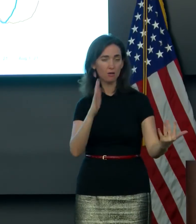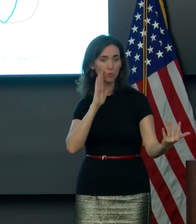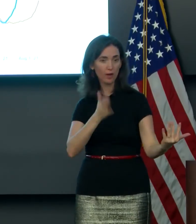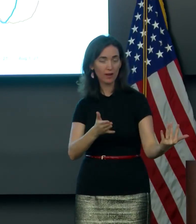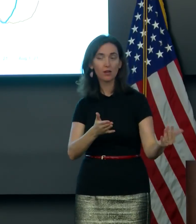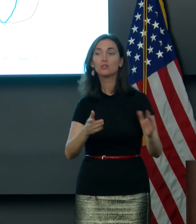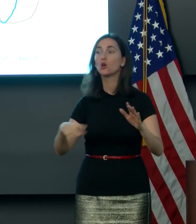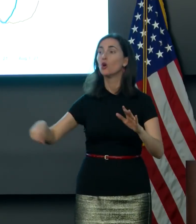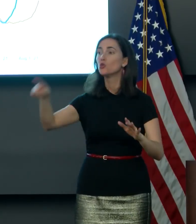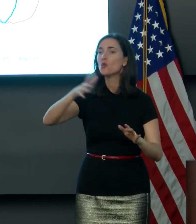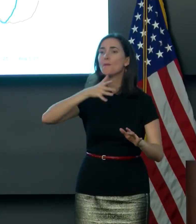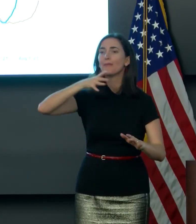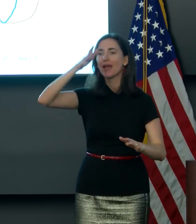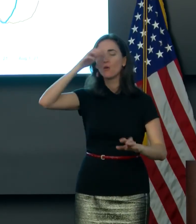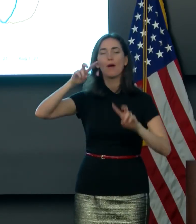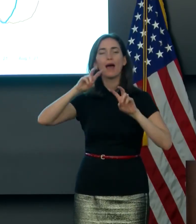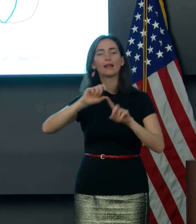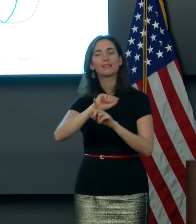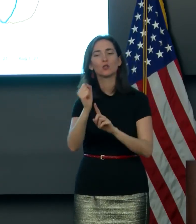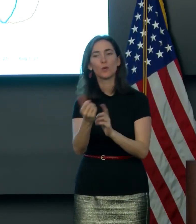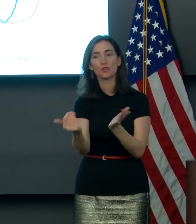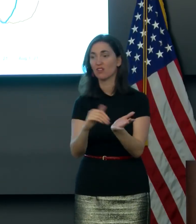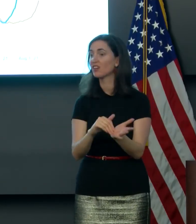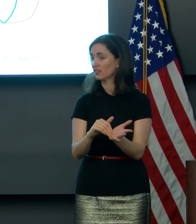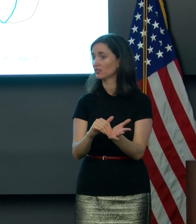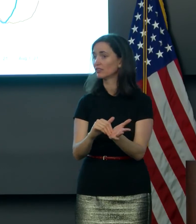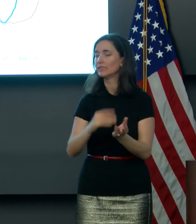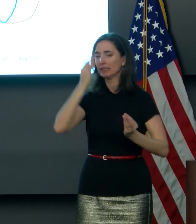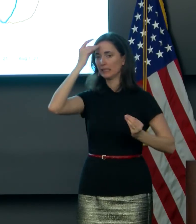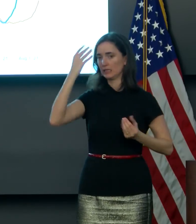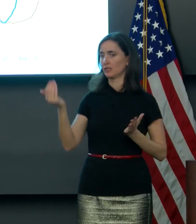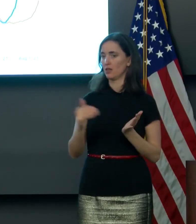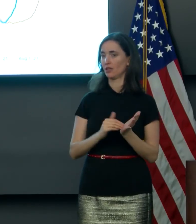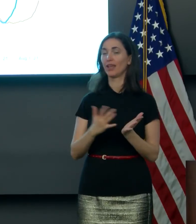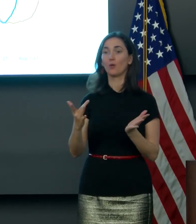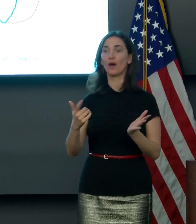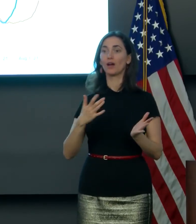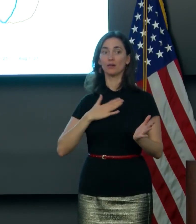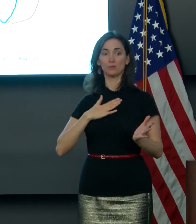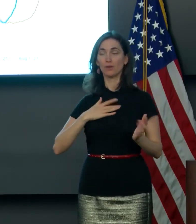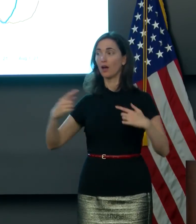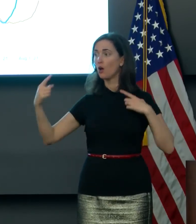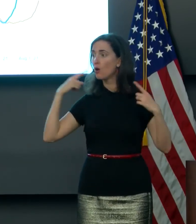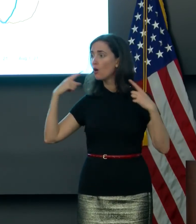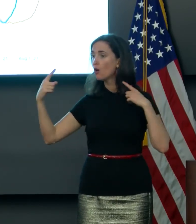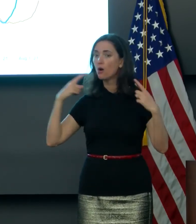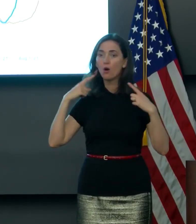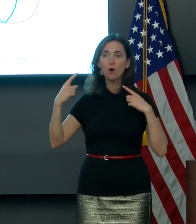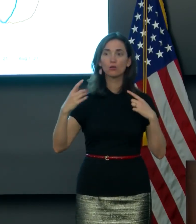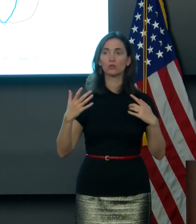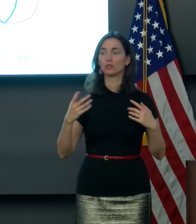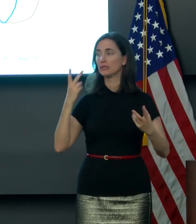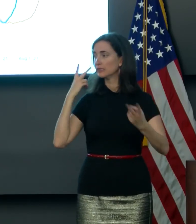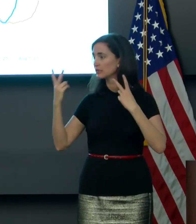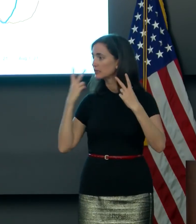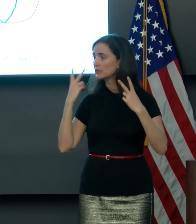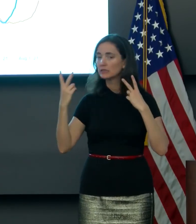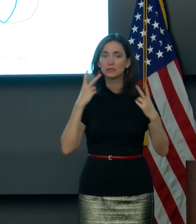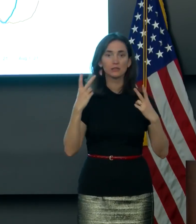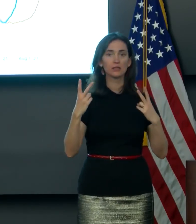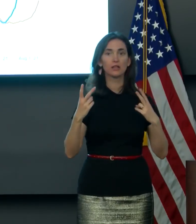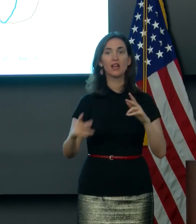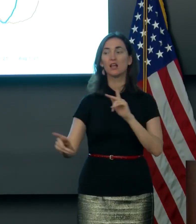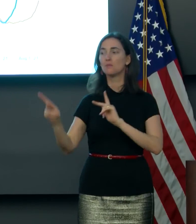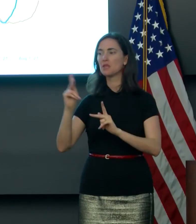and because quite frankly, the things that I've heard the things that I've seen that come out of the ones